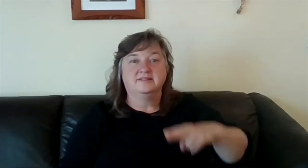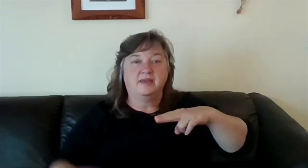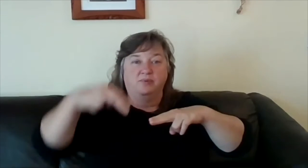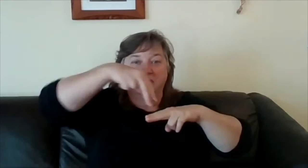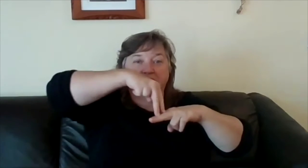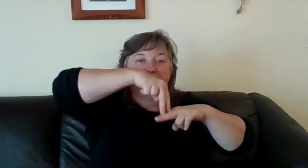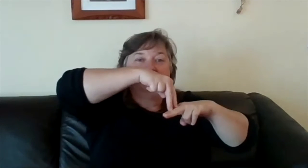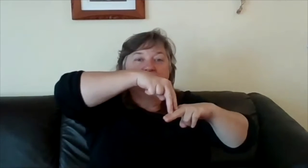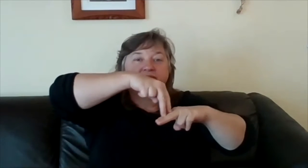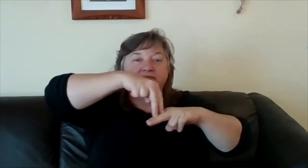Skateboard.